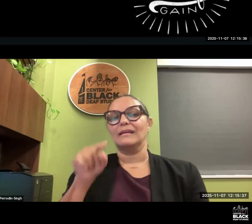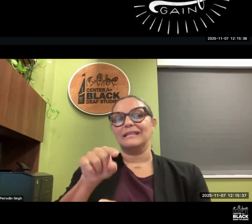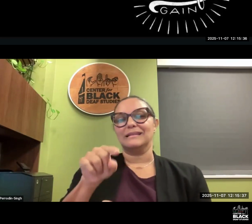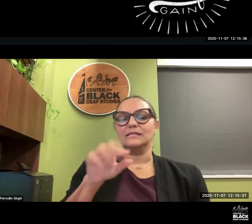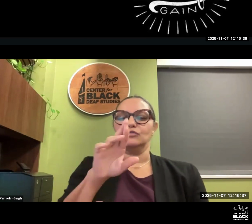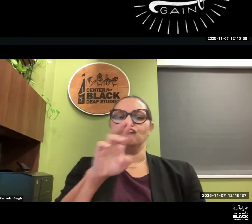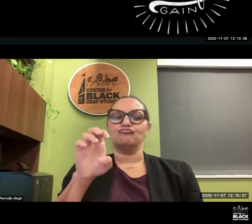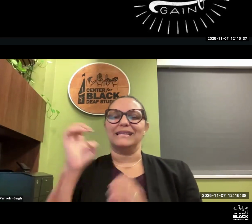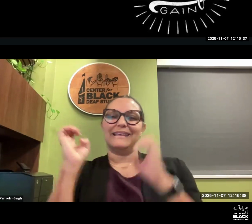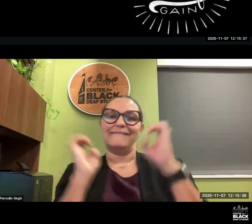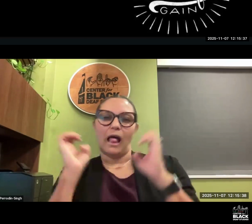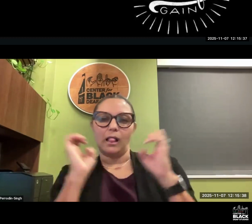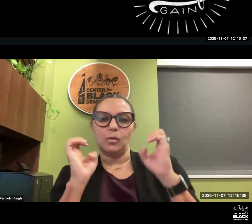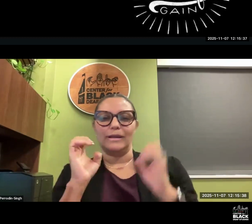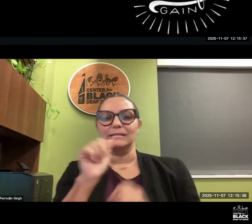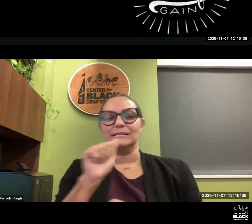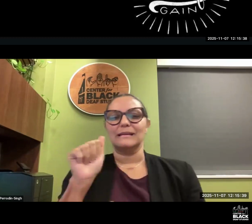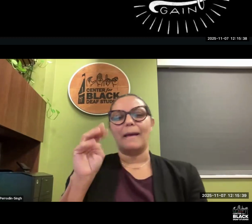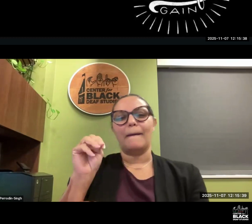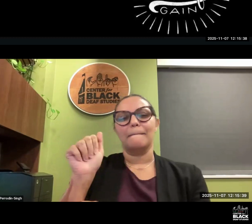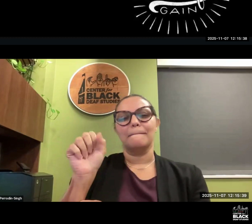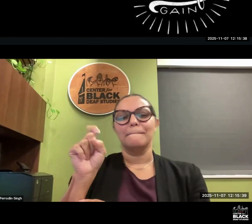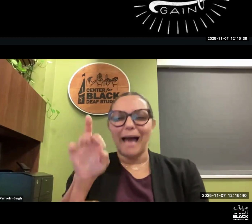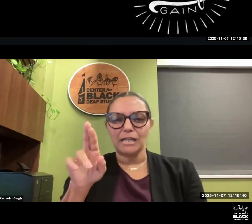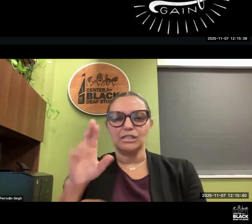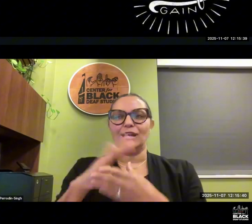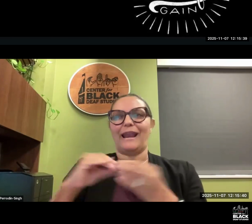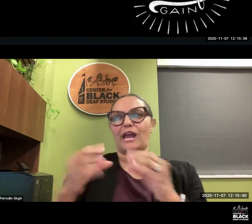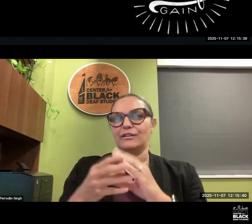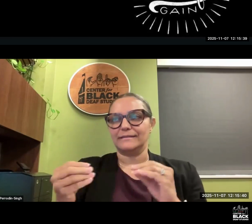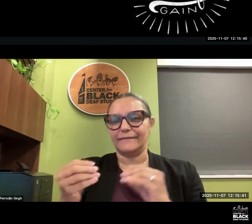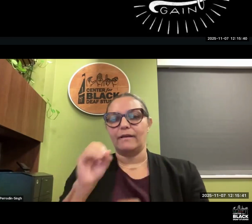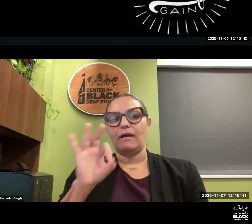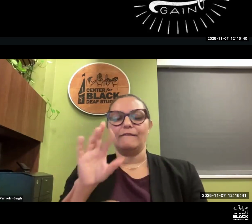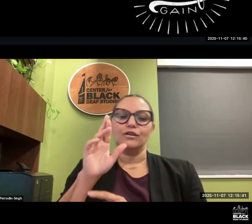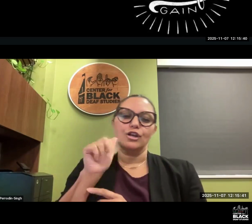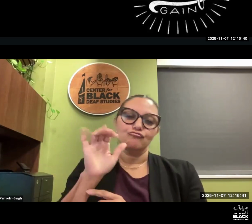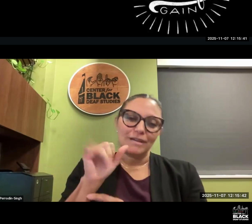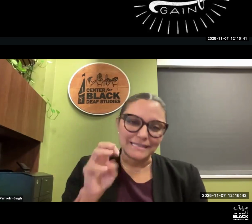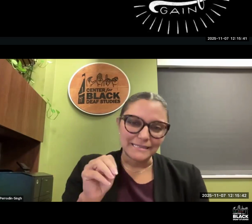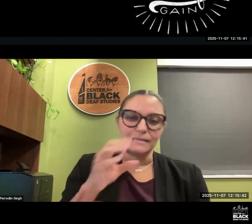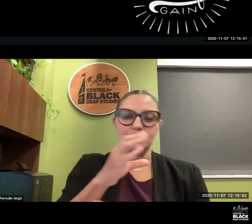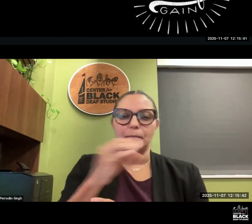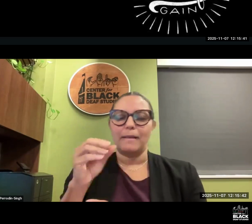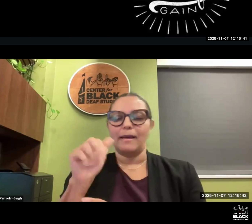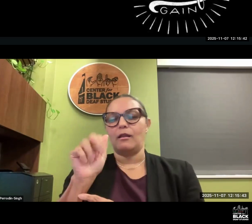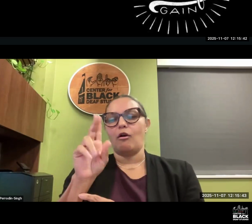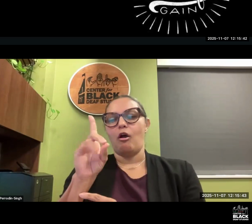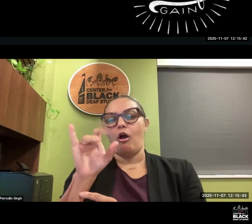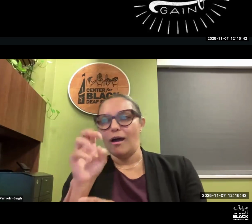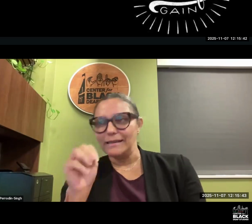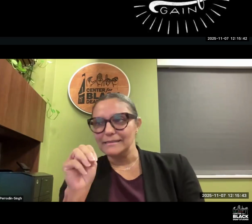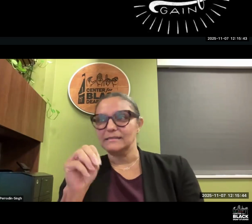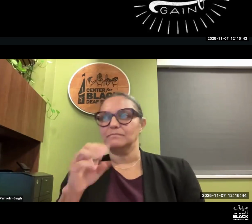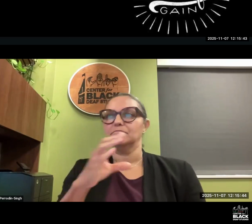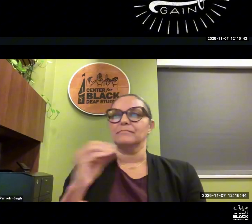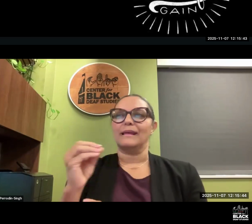and I'll refer Black deaf gain to BDG, but it essentially narrates that story